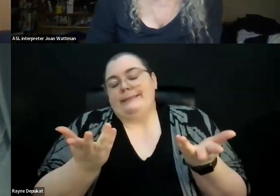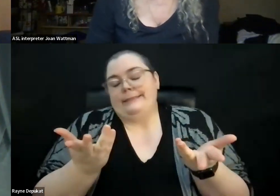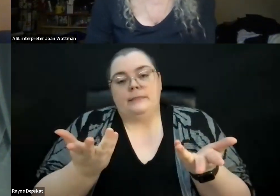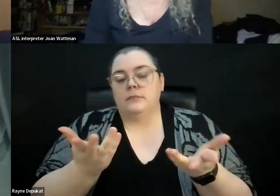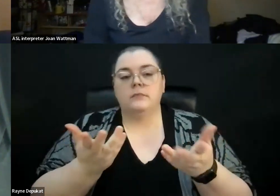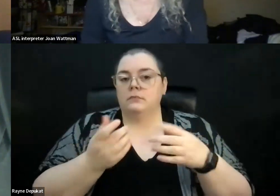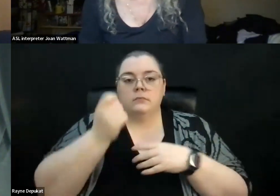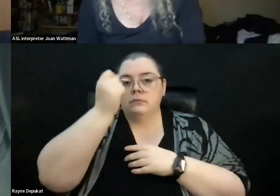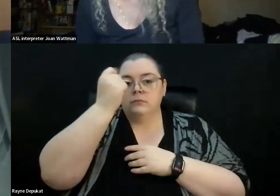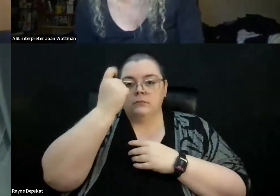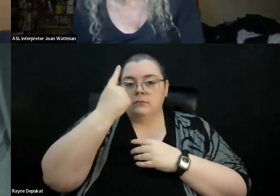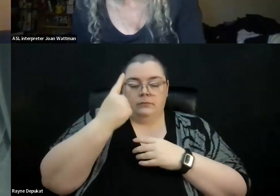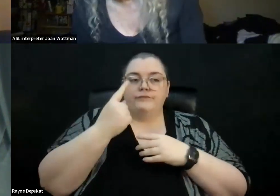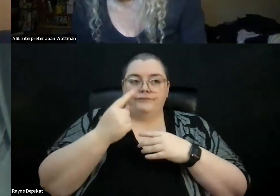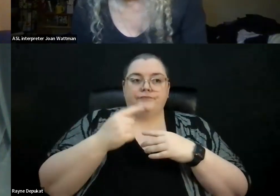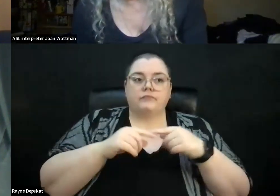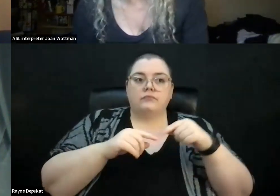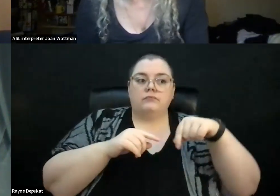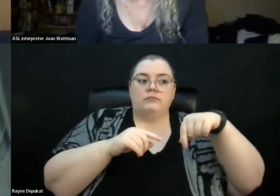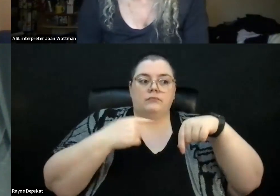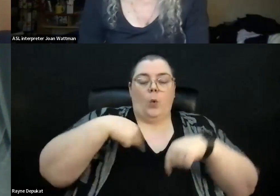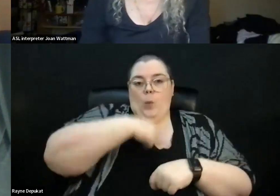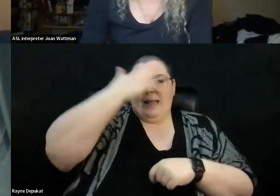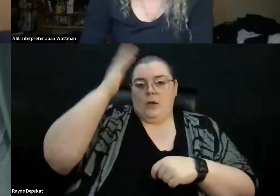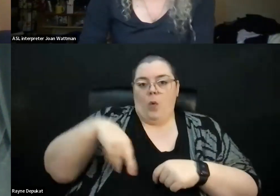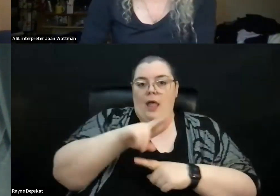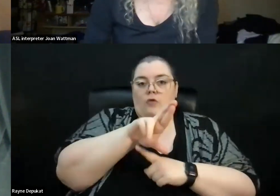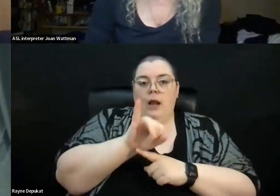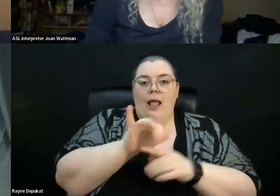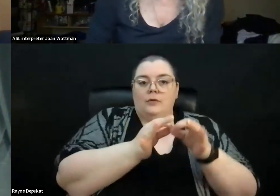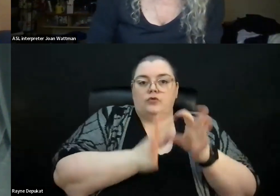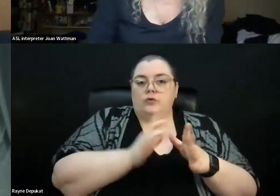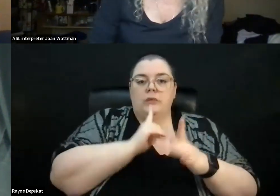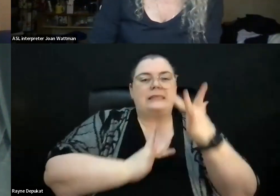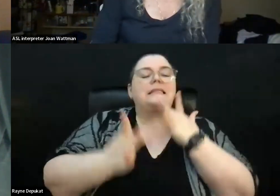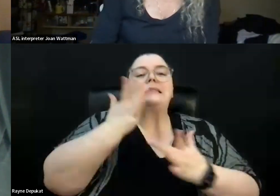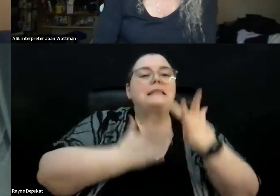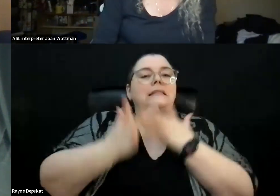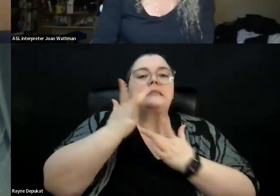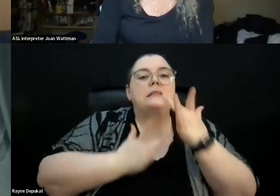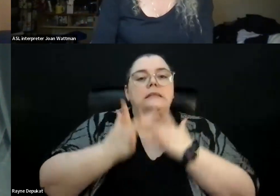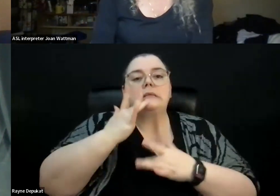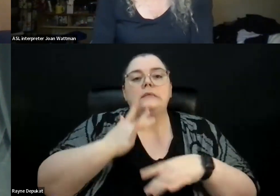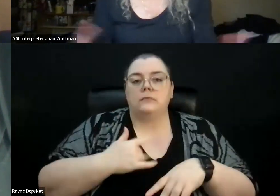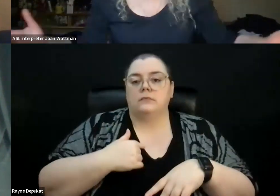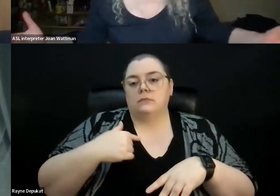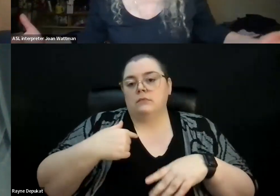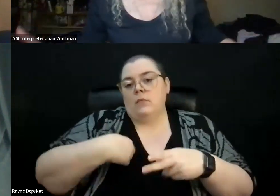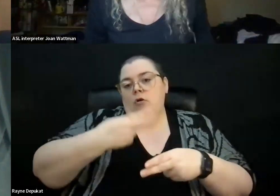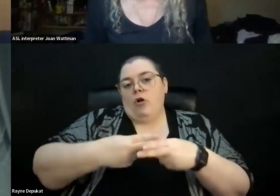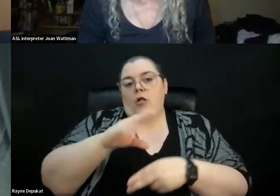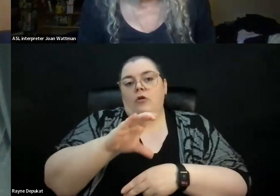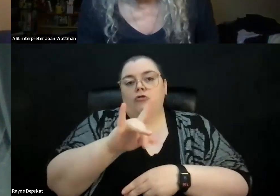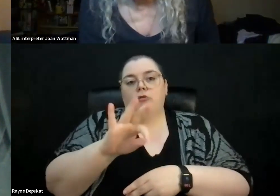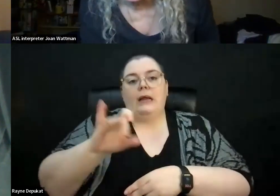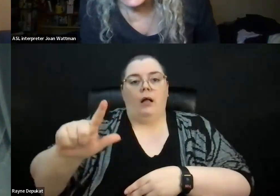governor's office, and now you're saying that they were asking for our interpreters last minute, a day or two before. And we know Rhode Island, we do not have a